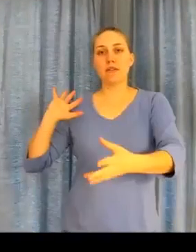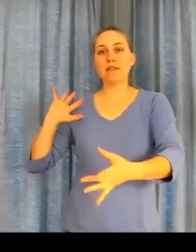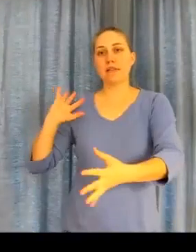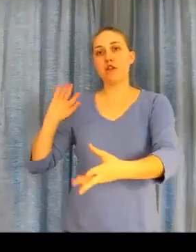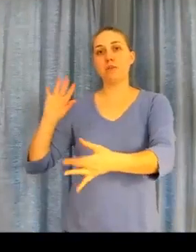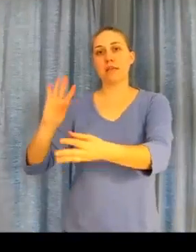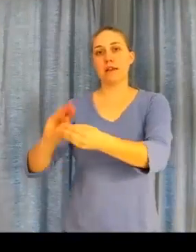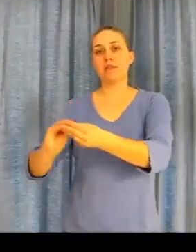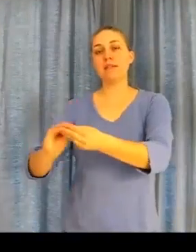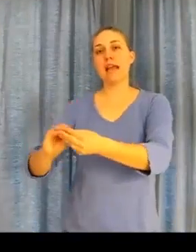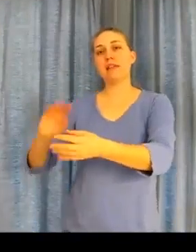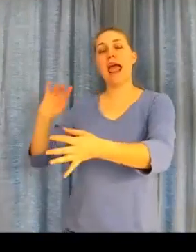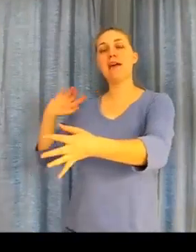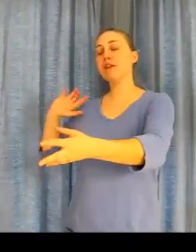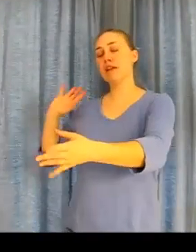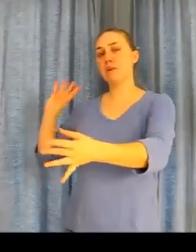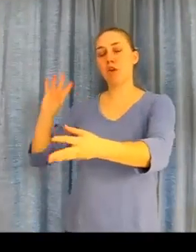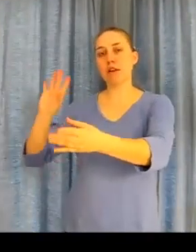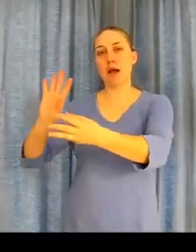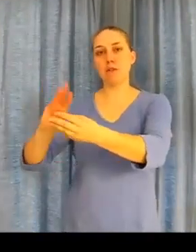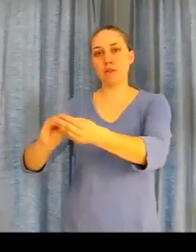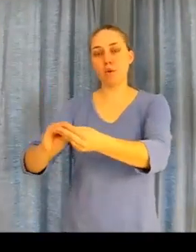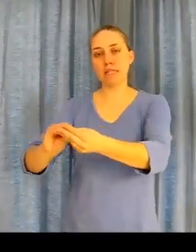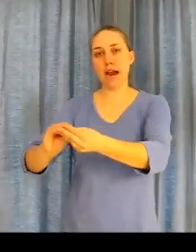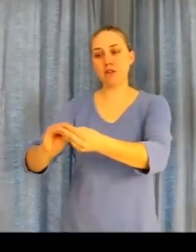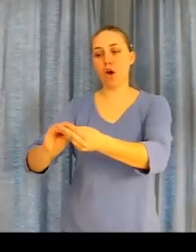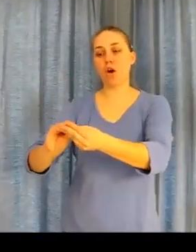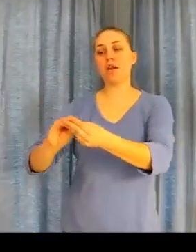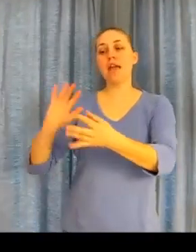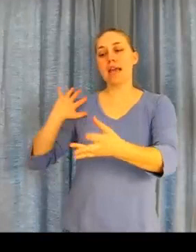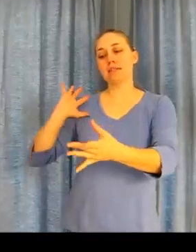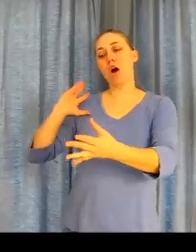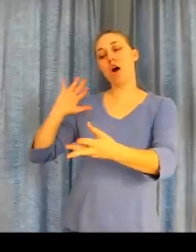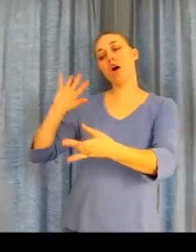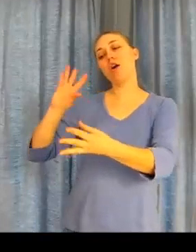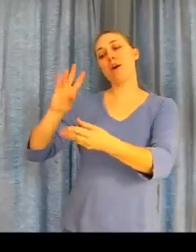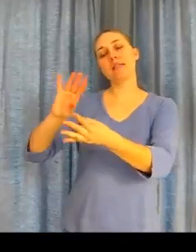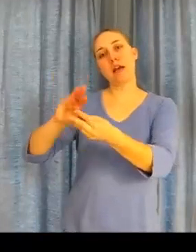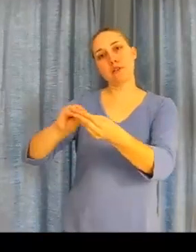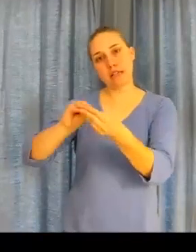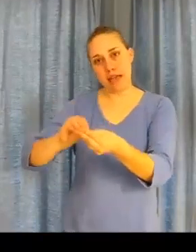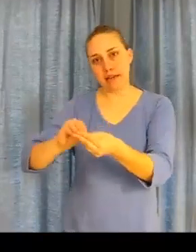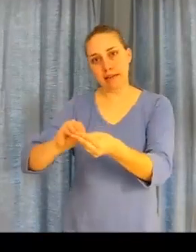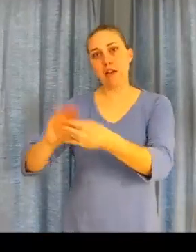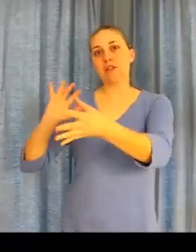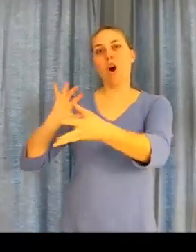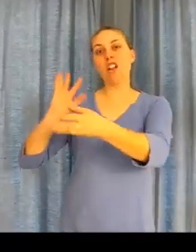this is cumulative. This is saying that everything that we've talked about for this whole entire song is all coming together to this. So all of this